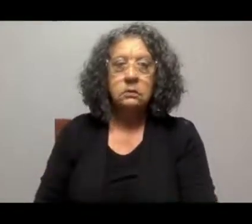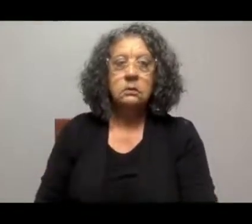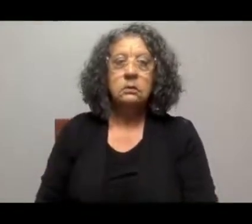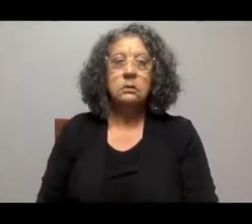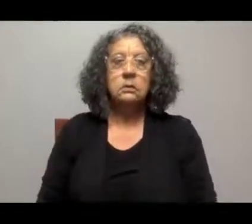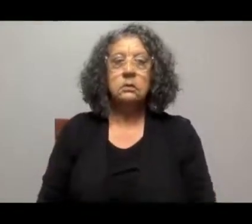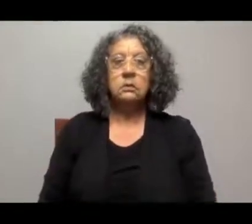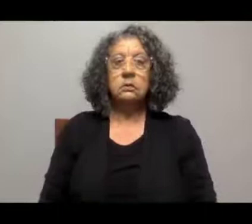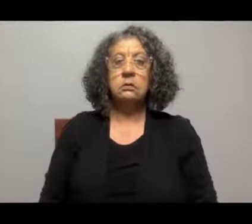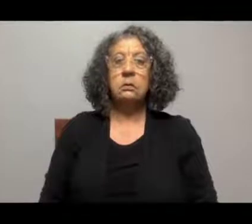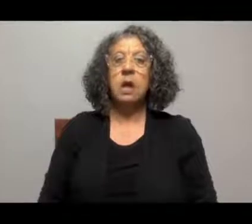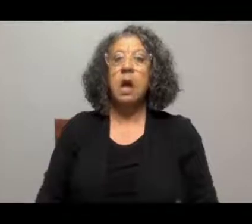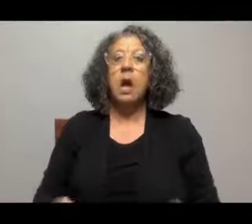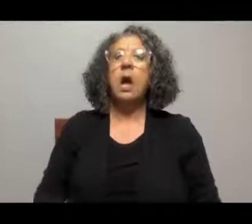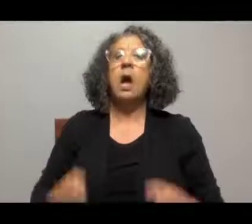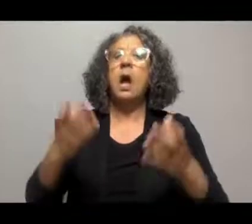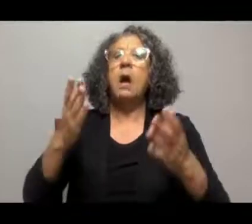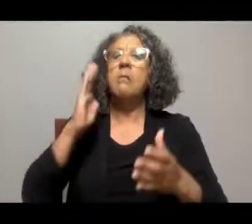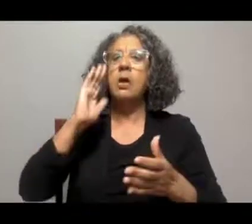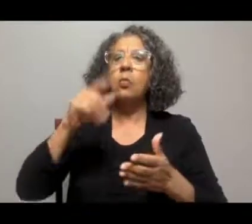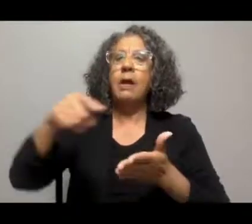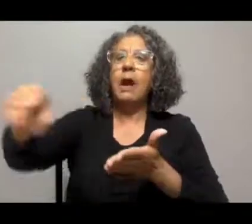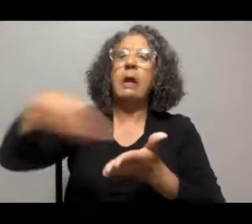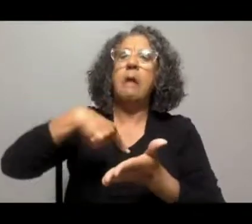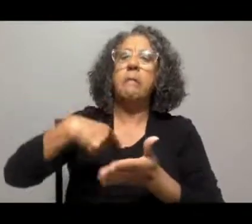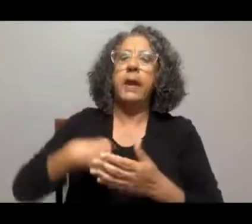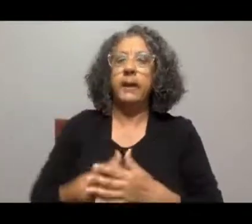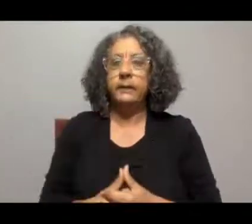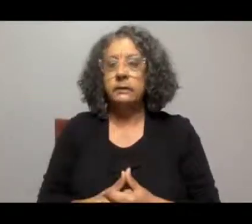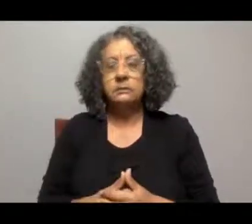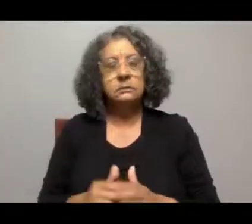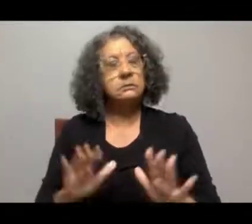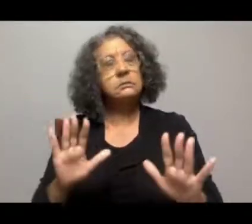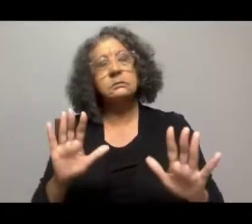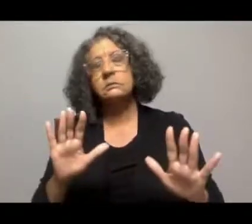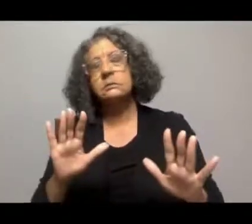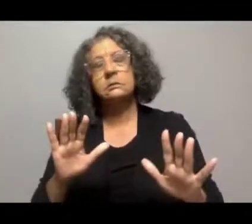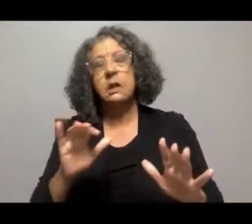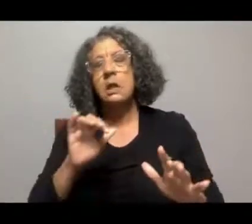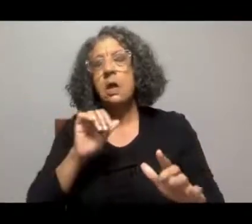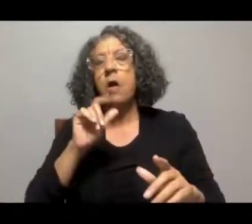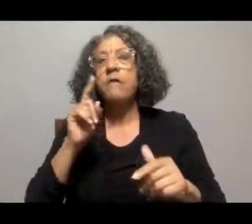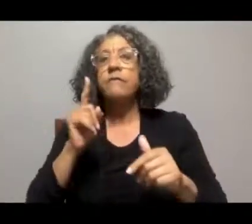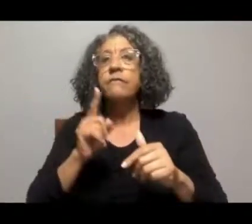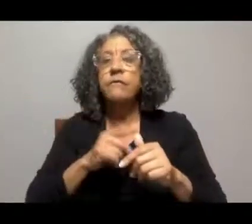Things not to ask during the interview. How much will I get paid?